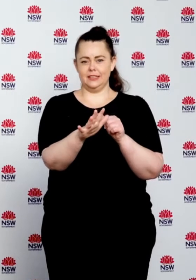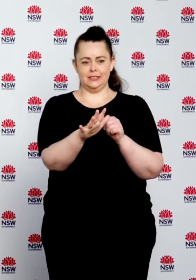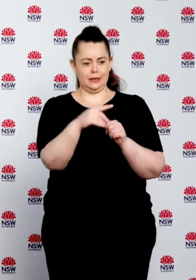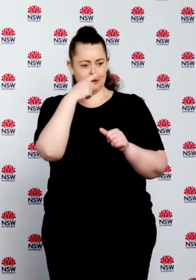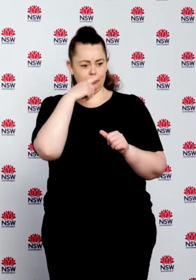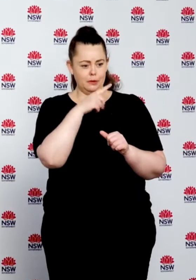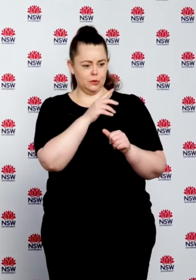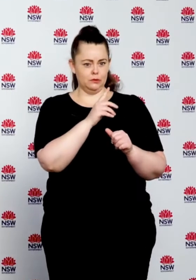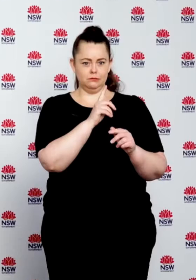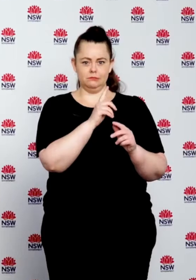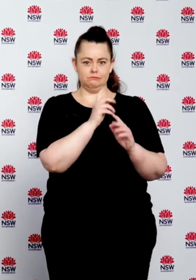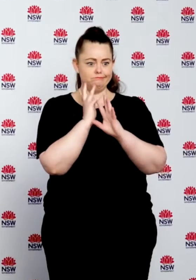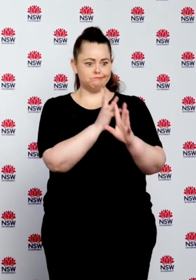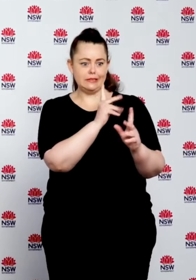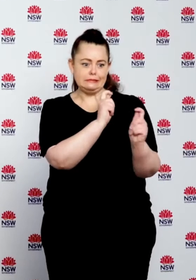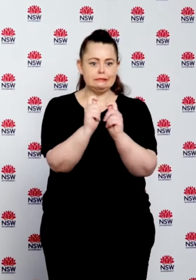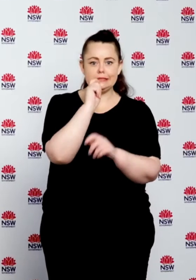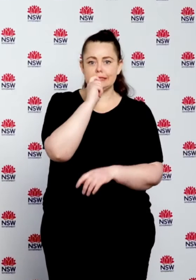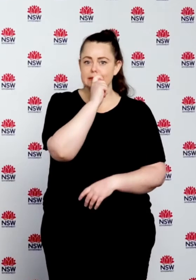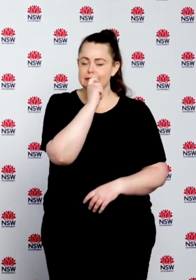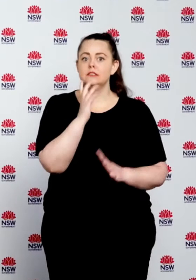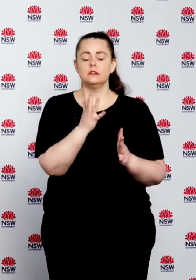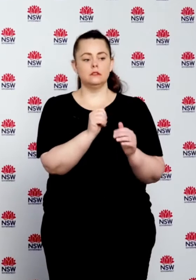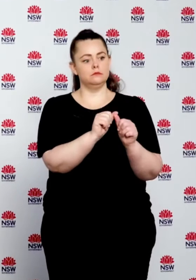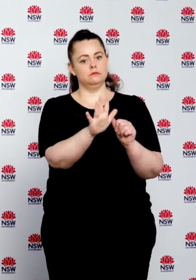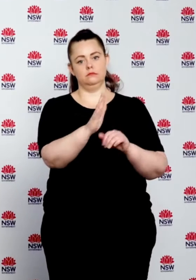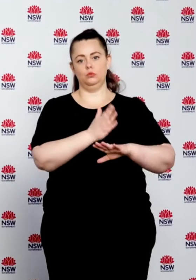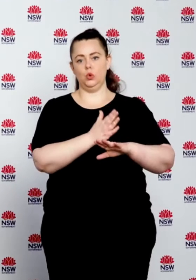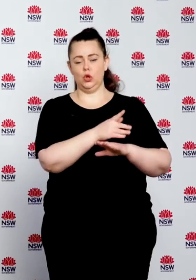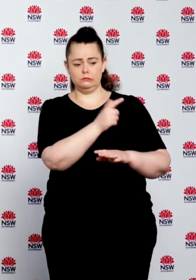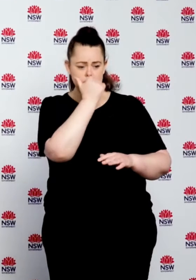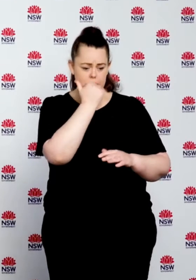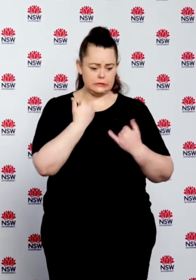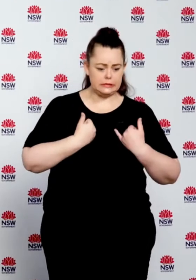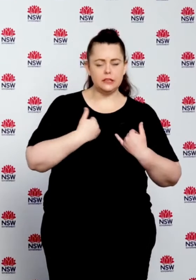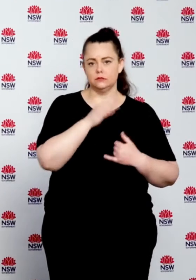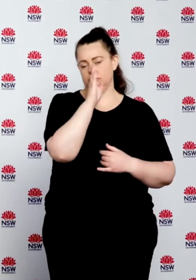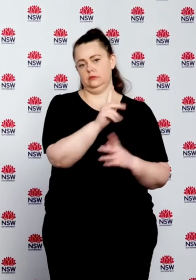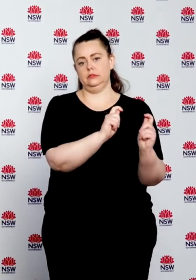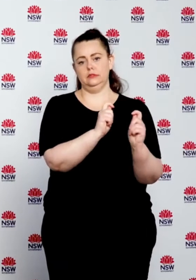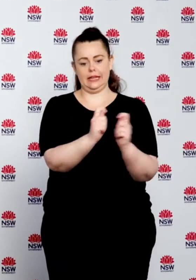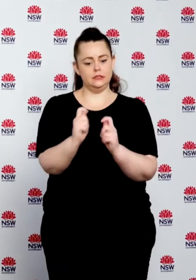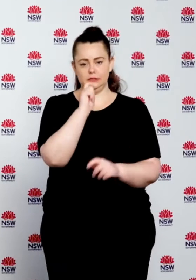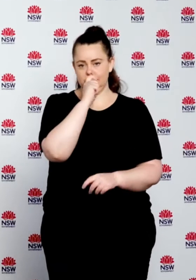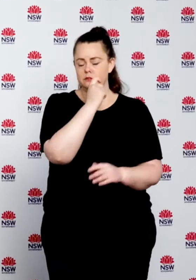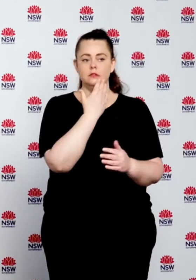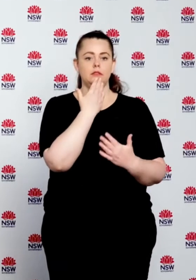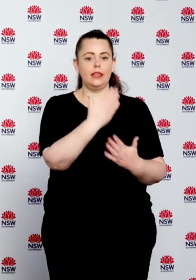testing, we'd really like to thank you as a community for coming forward to protect us all from COVID by getting